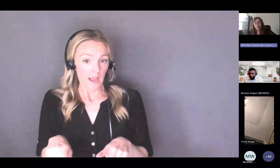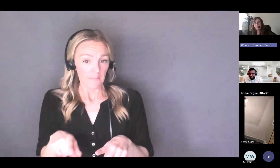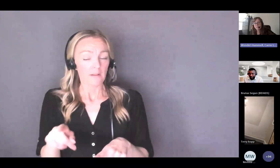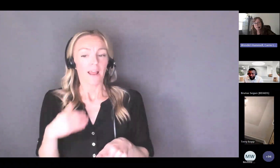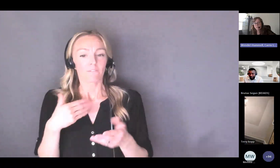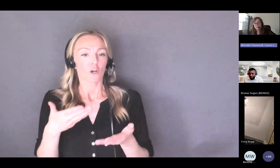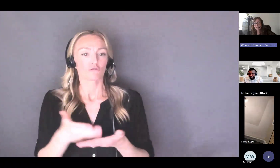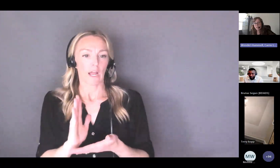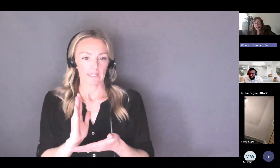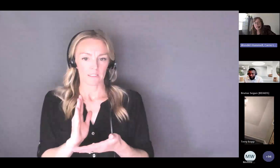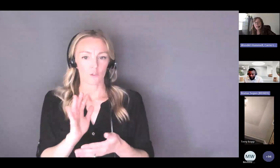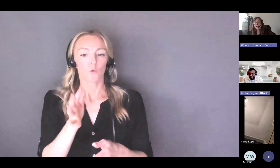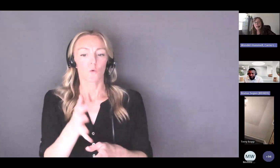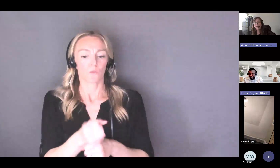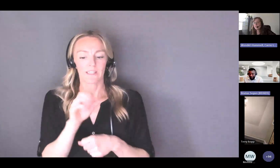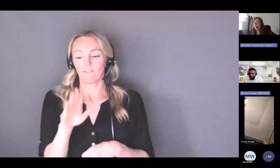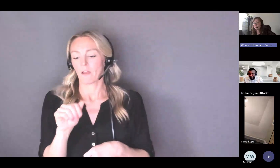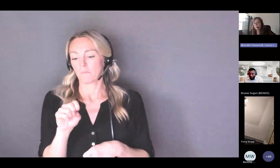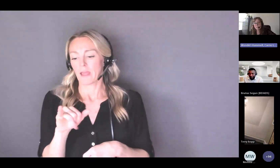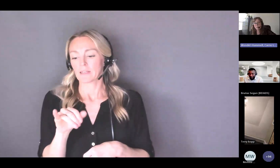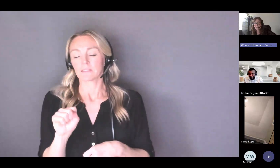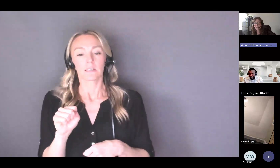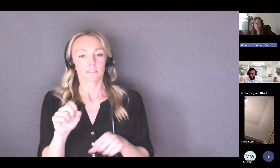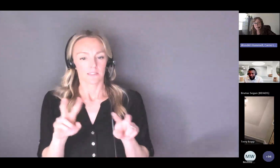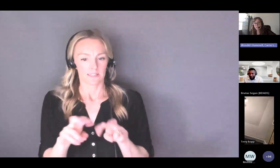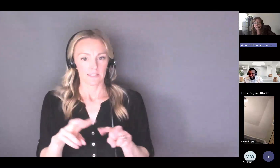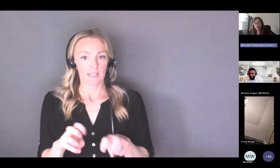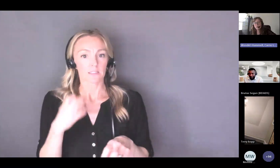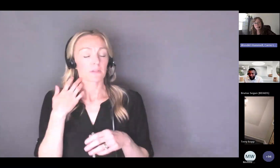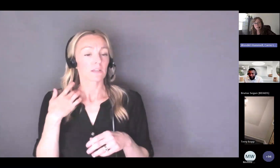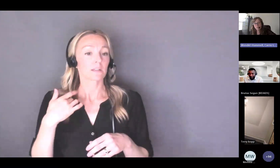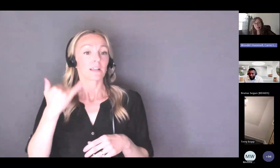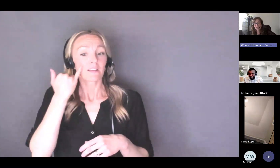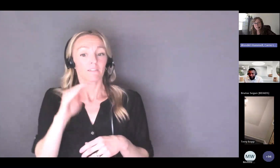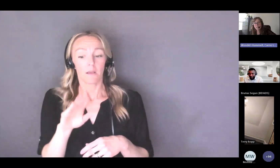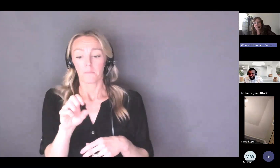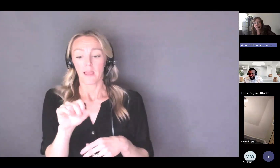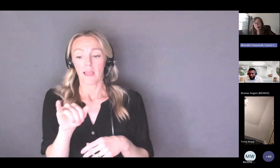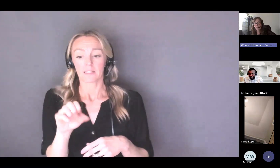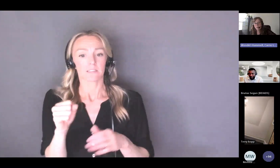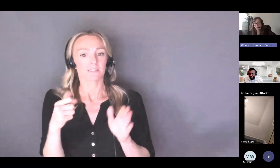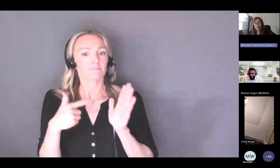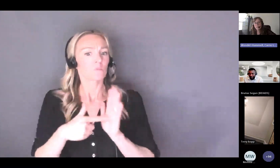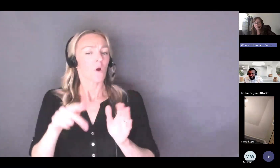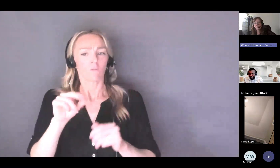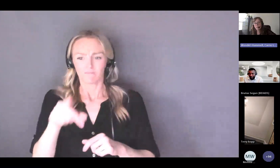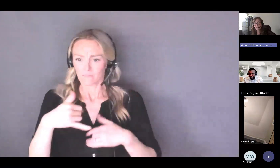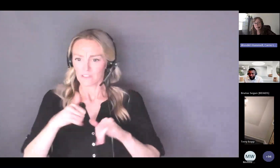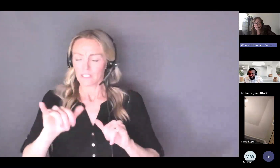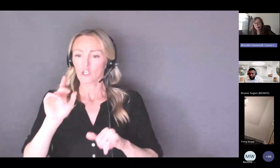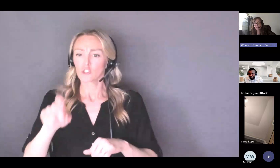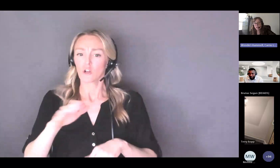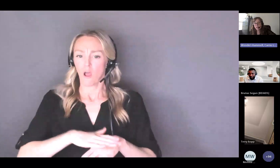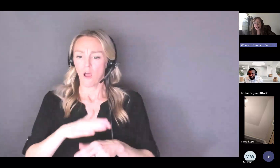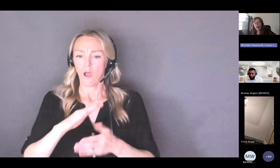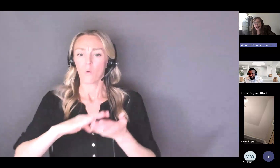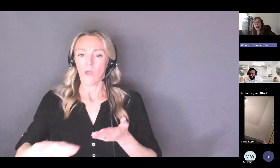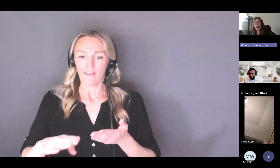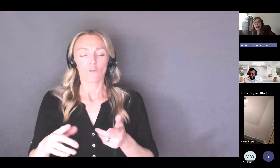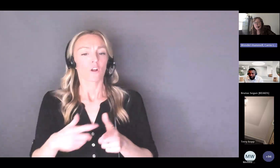to get the basis. Yes. And if the basis ruled differently that you should still be on the waiver, then that will be the